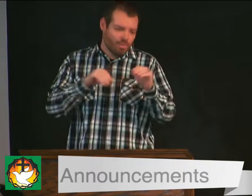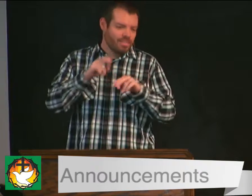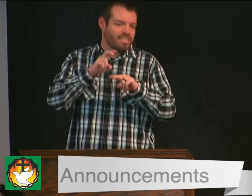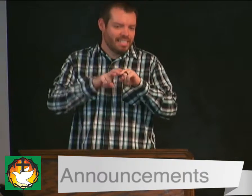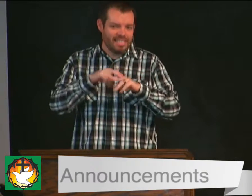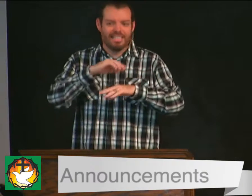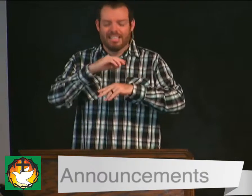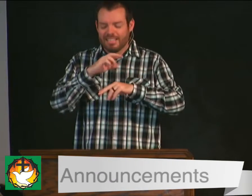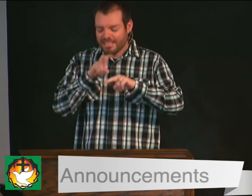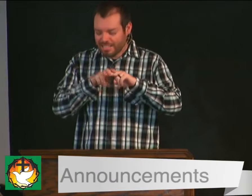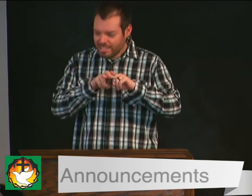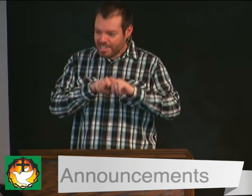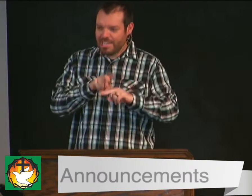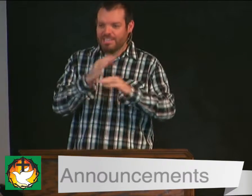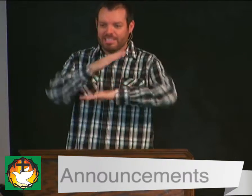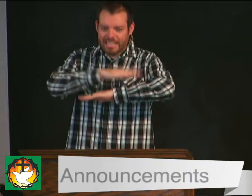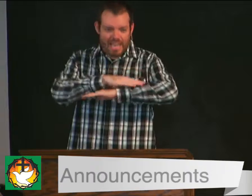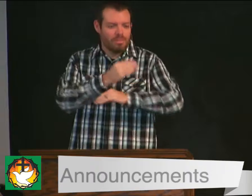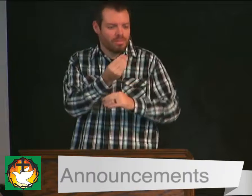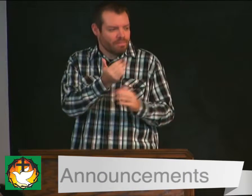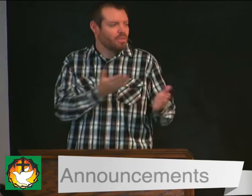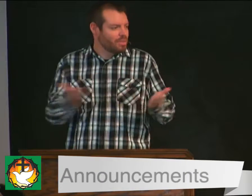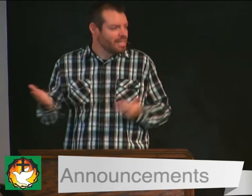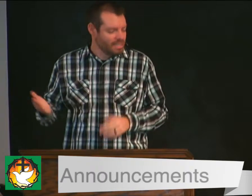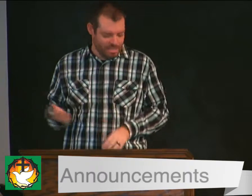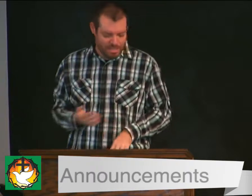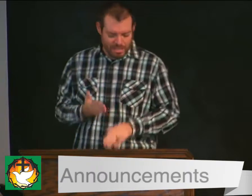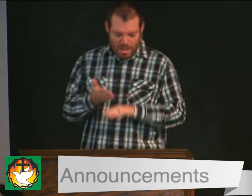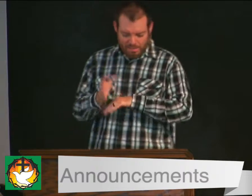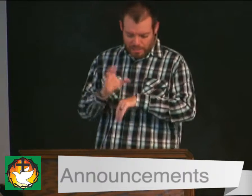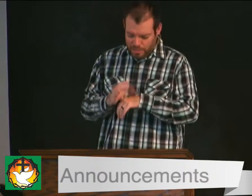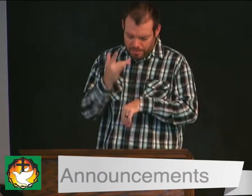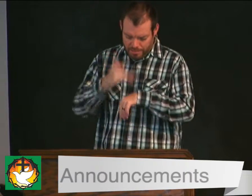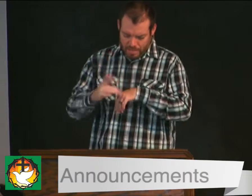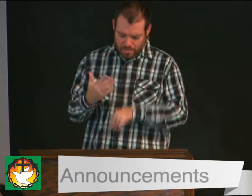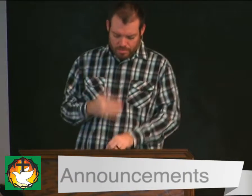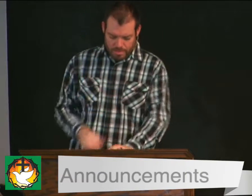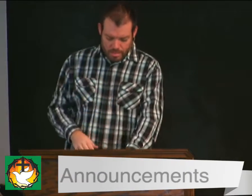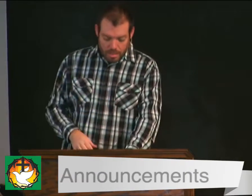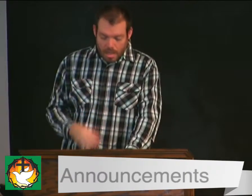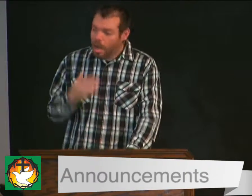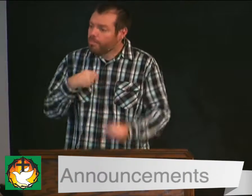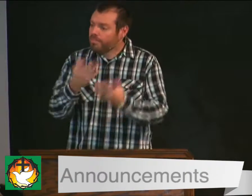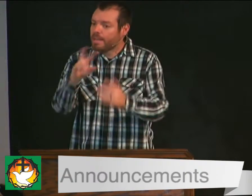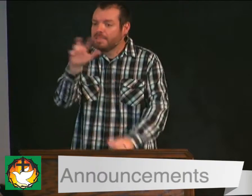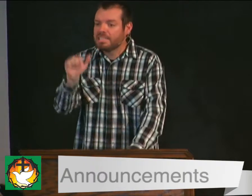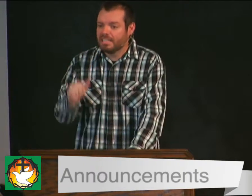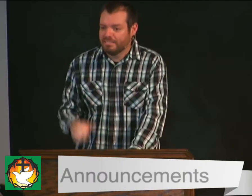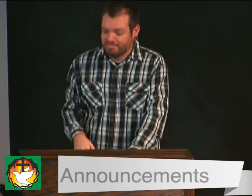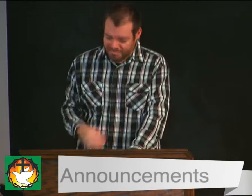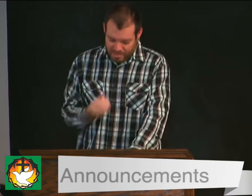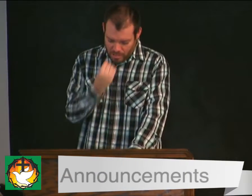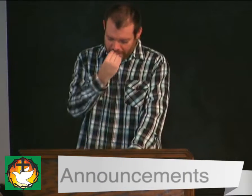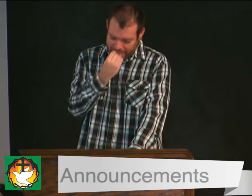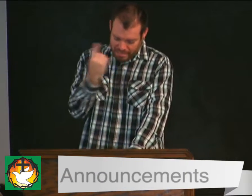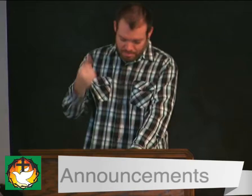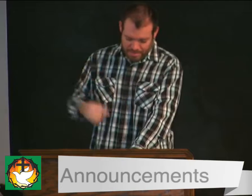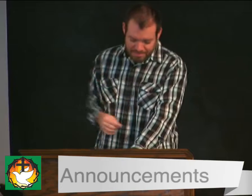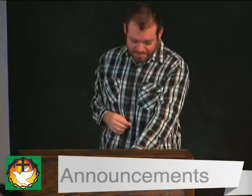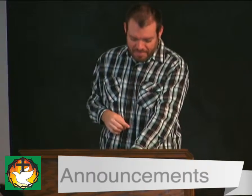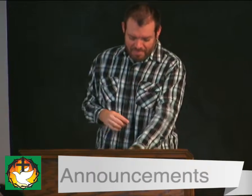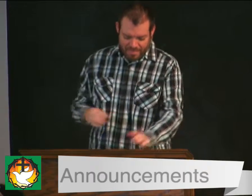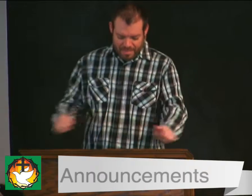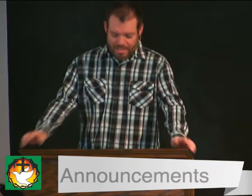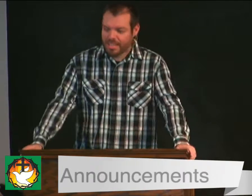we have to move the seats, the chairs, the tables, a few things. So after church, you're available. Offer 5 pizza so you can eat